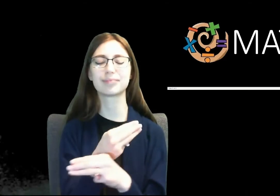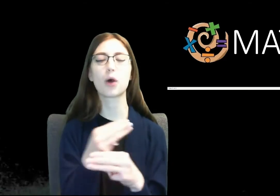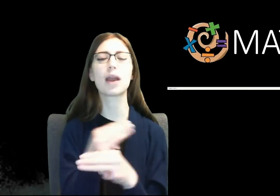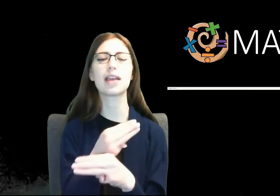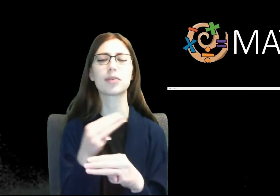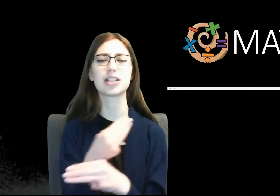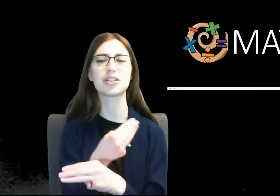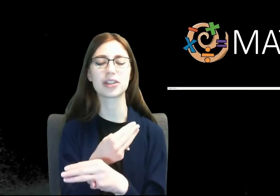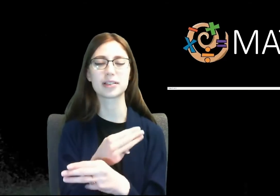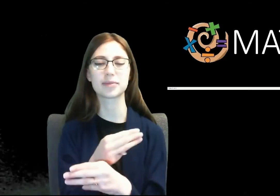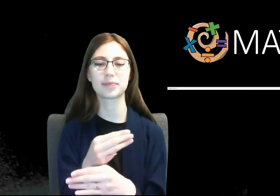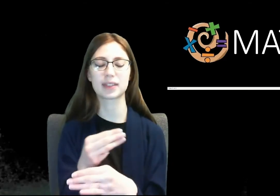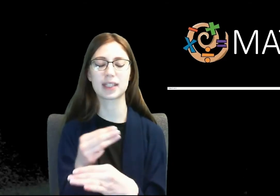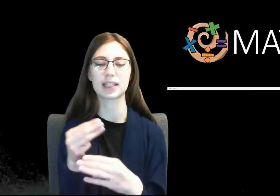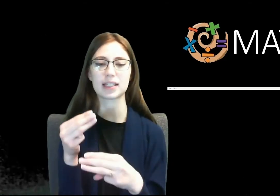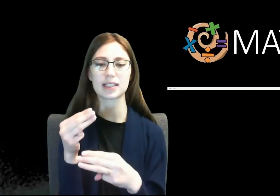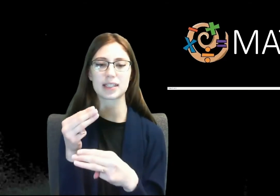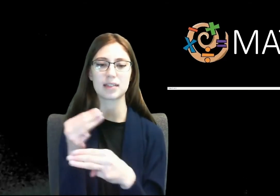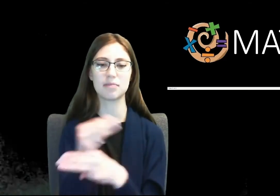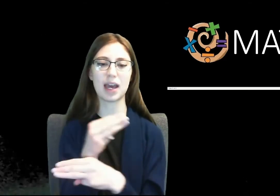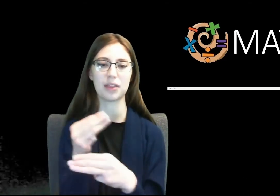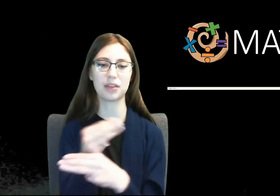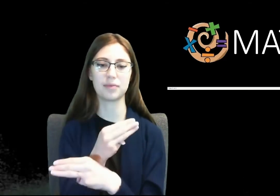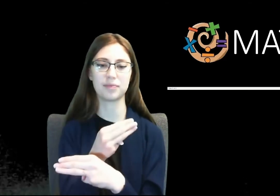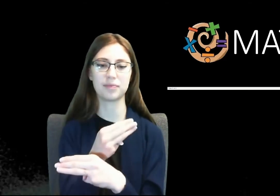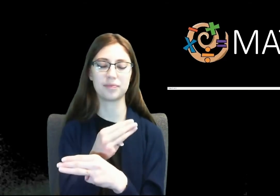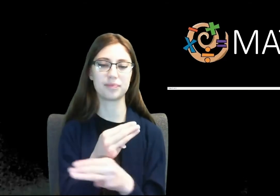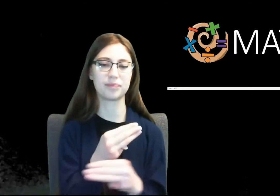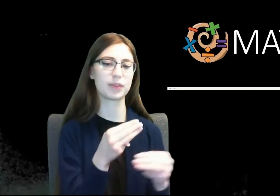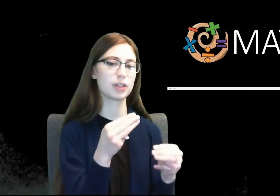away from each other like this. Math.